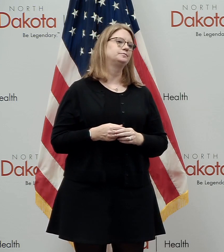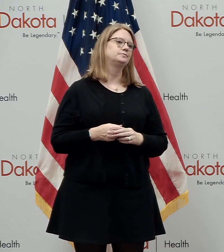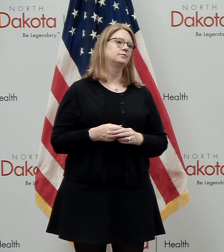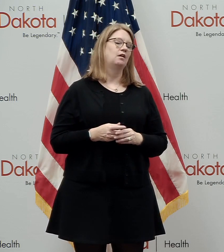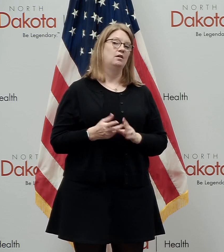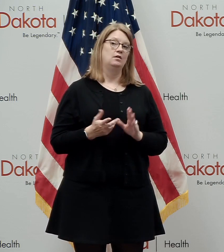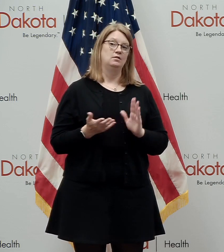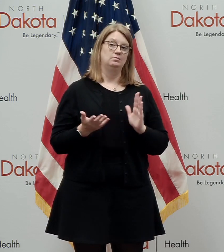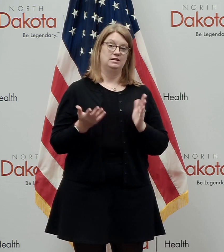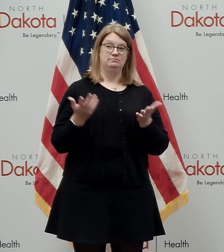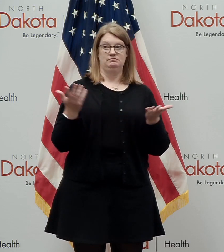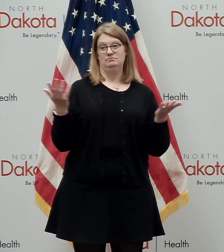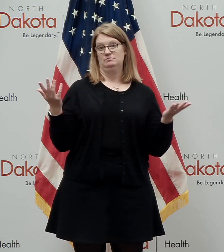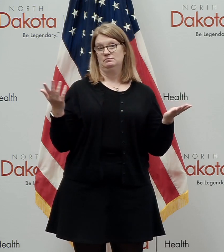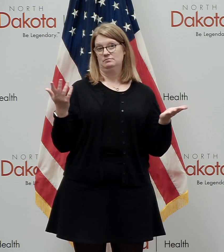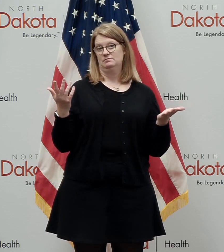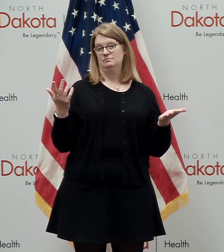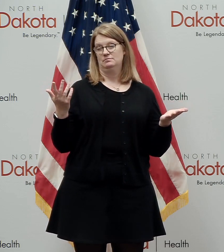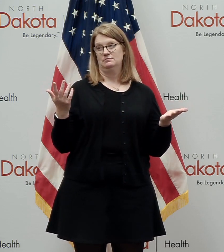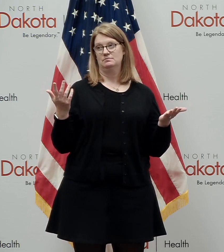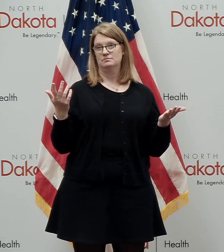thousands of people that have been